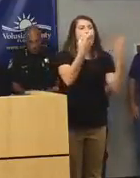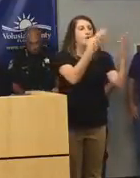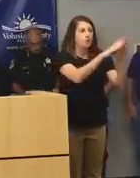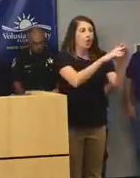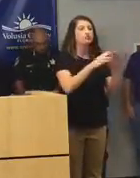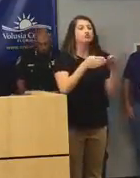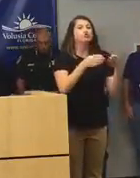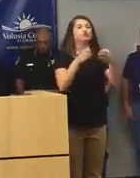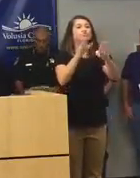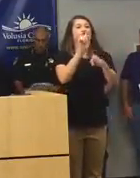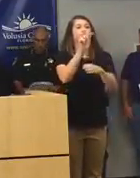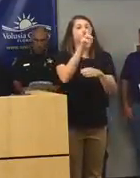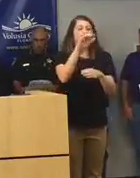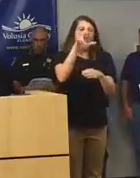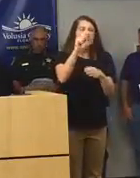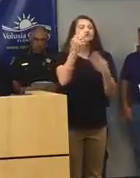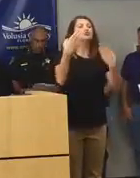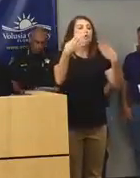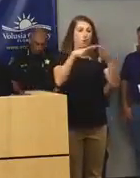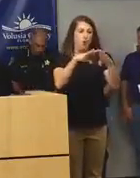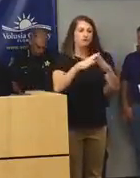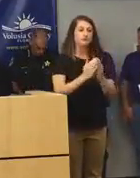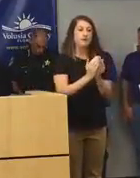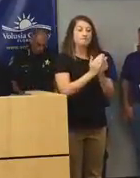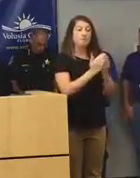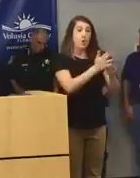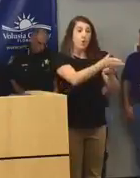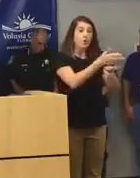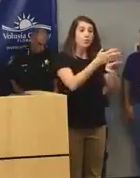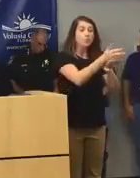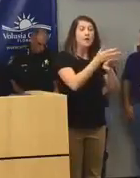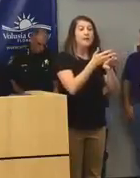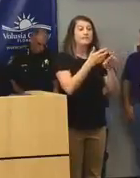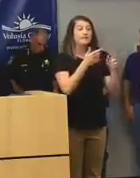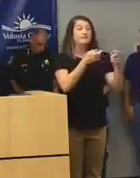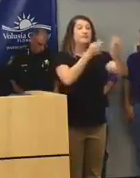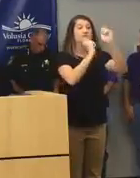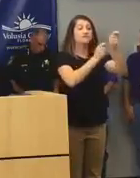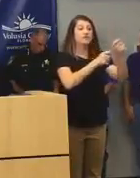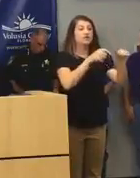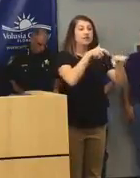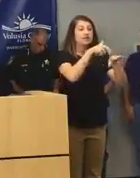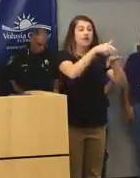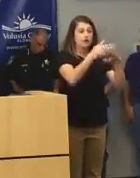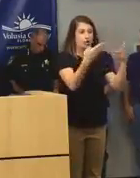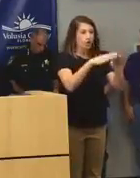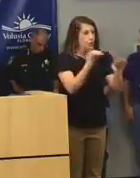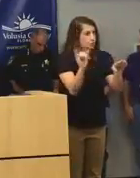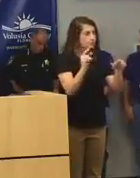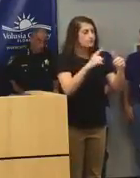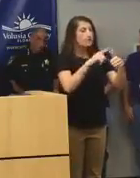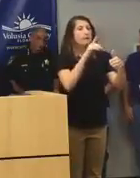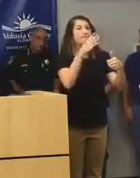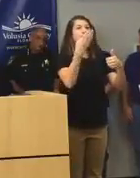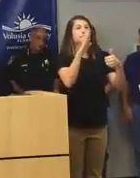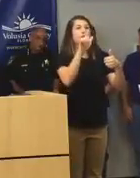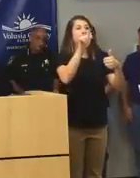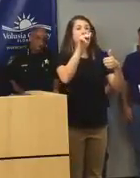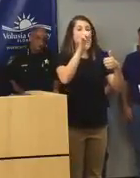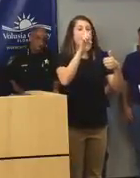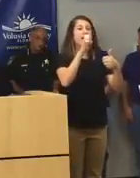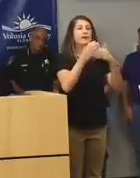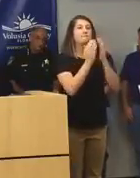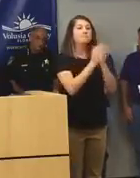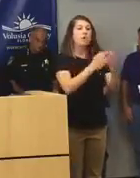closed until further notice. The following boat ramps and fishing docks are closed until further notice: Blue Lake Boat